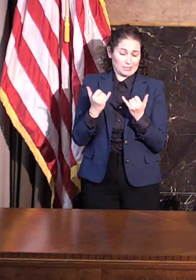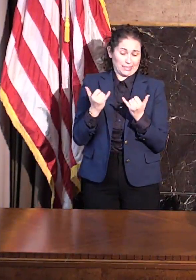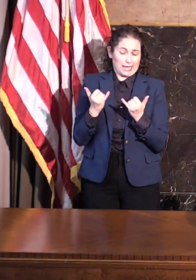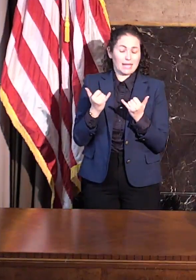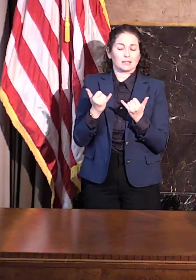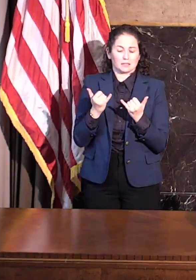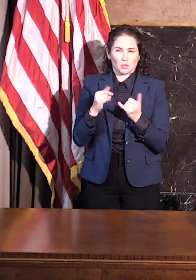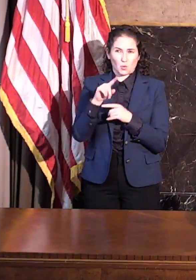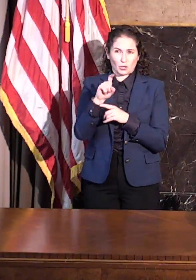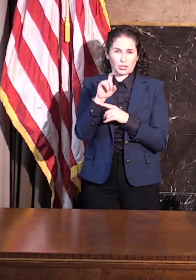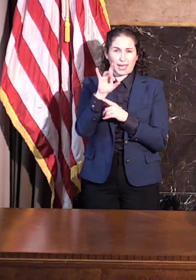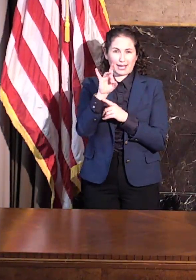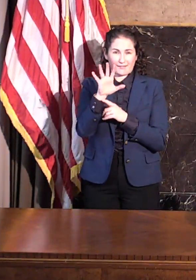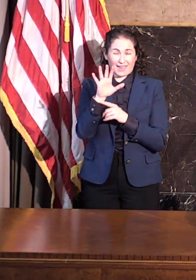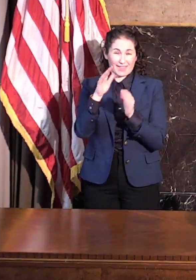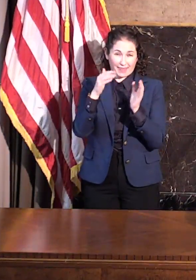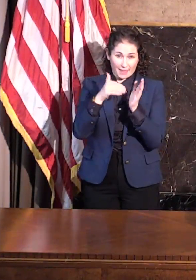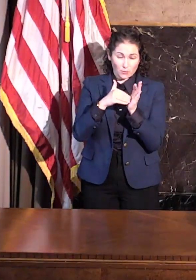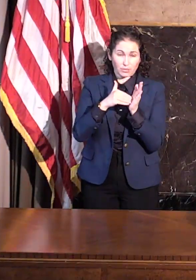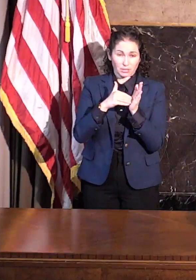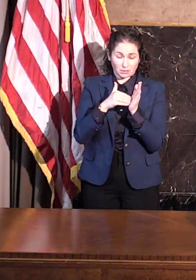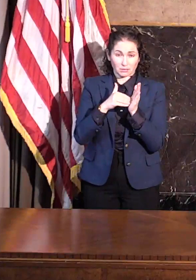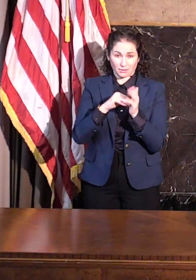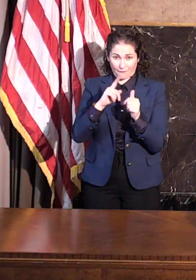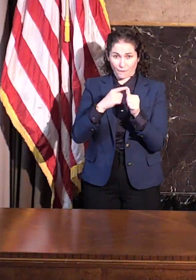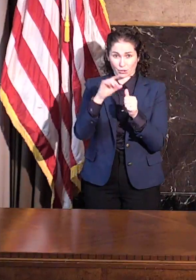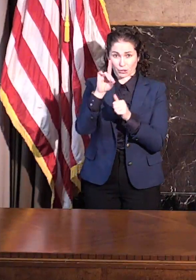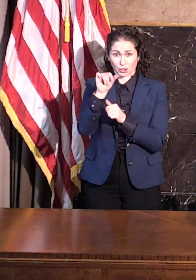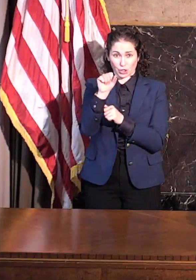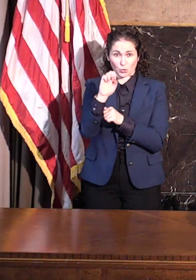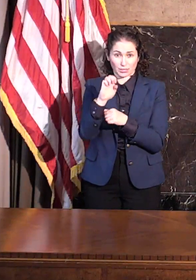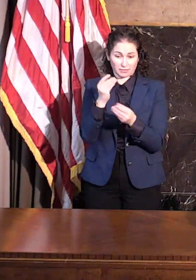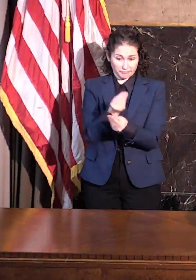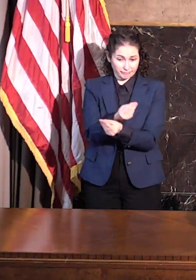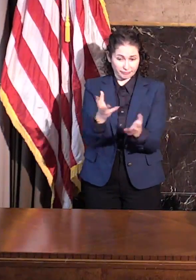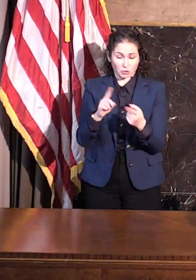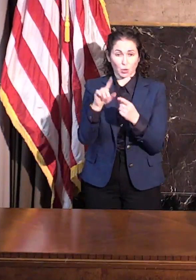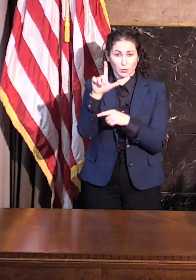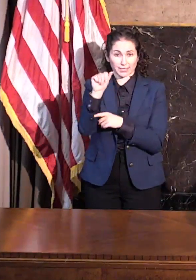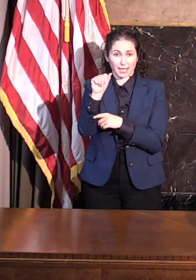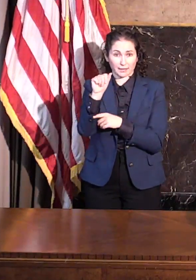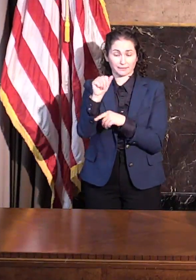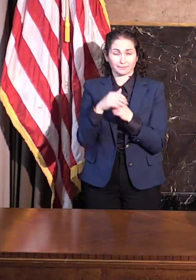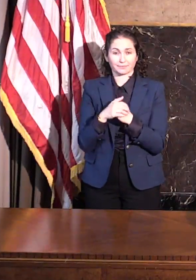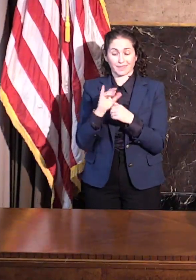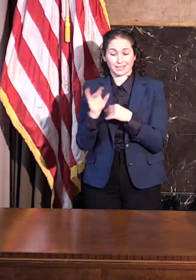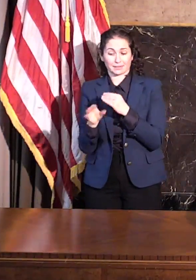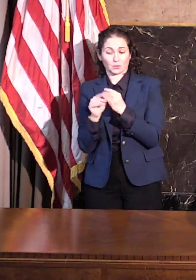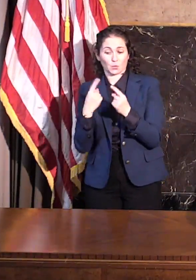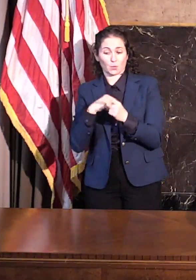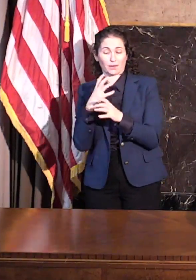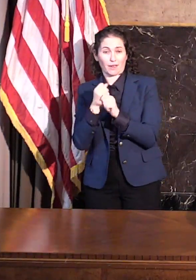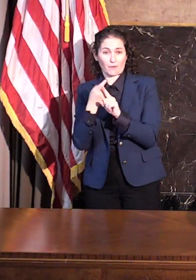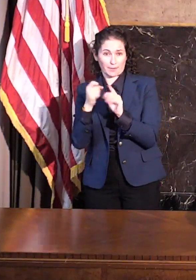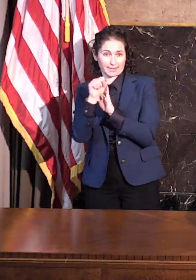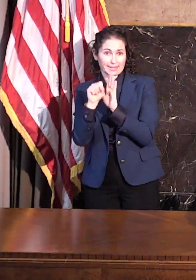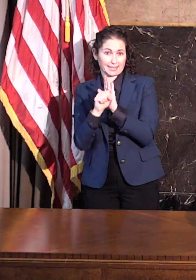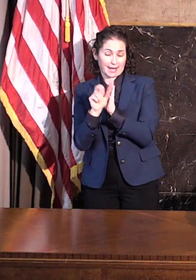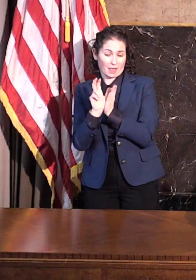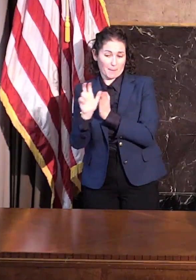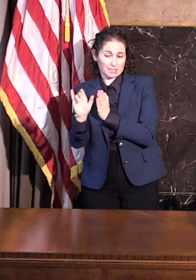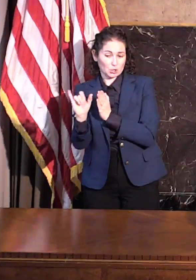will supply Walgreens directly through the federal allocation. This is all about getting more doses into Louisiana quickly. The